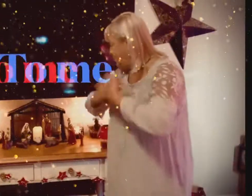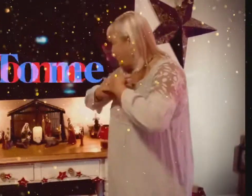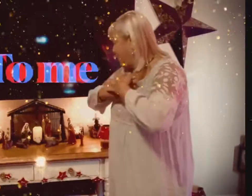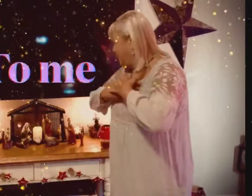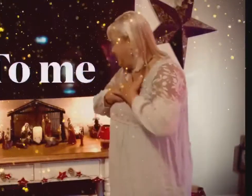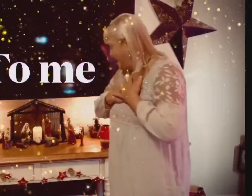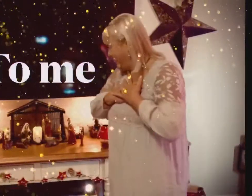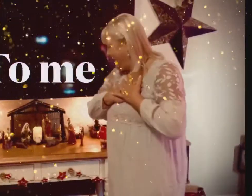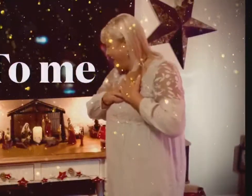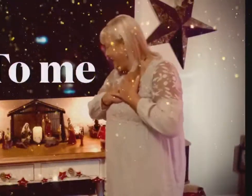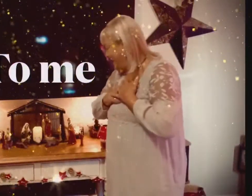me.